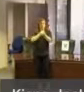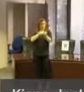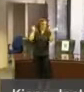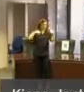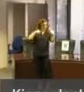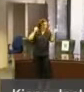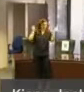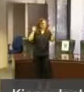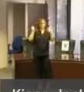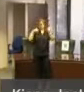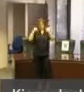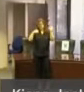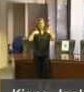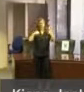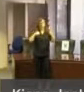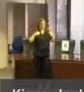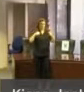Aye. Aye.